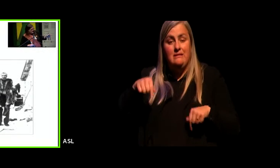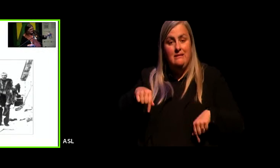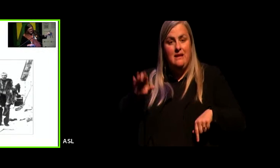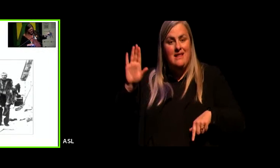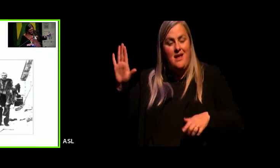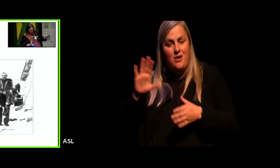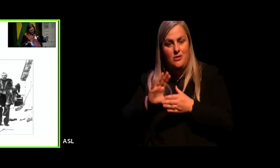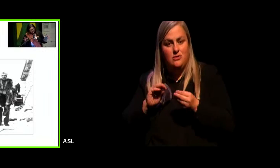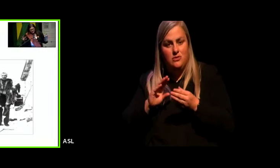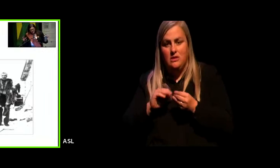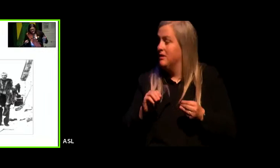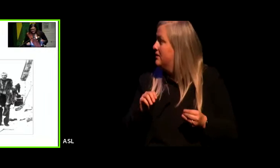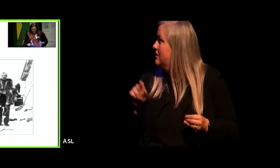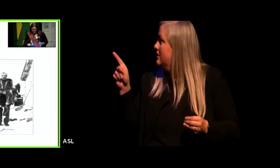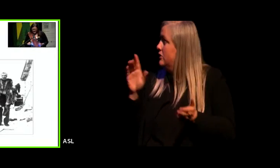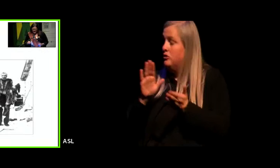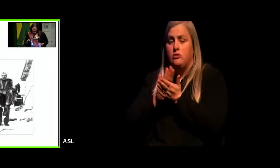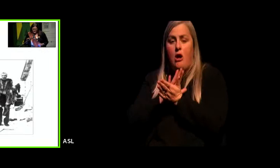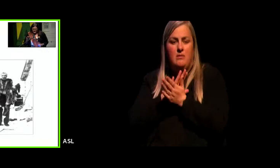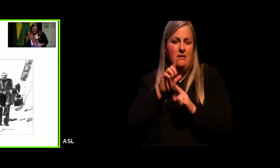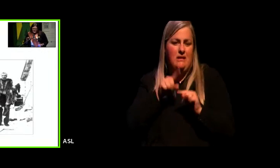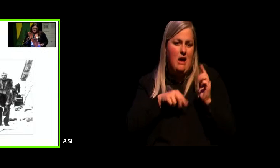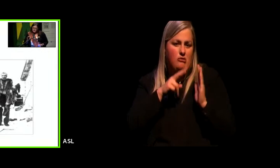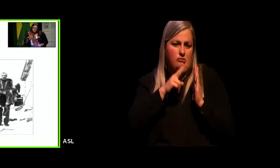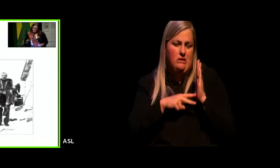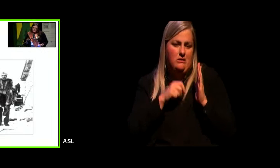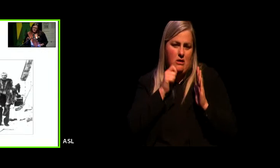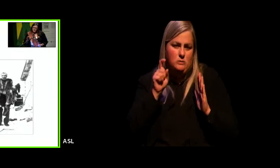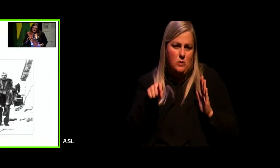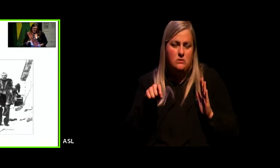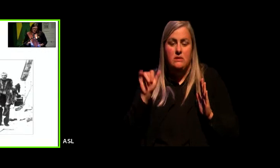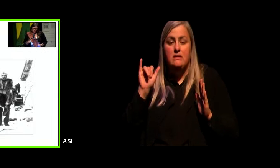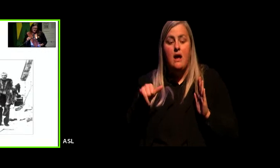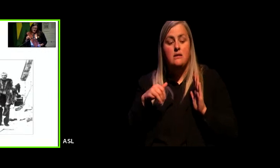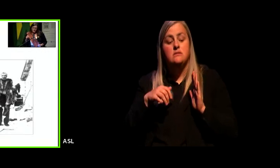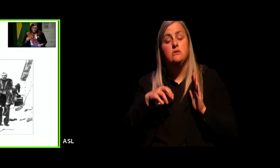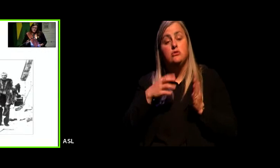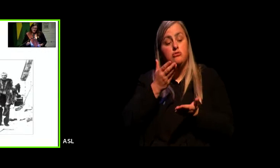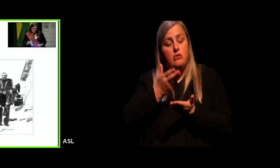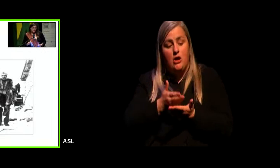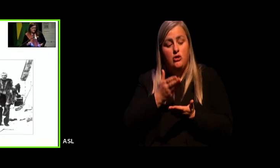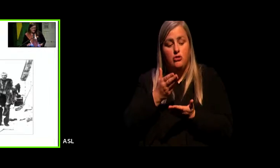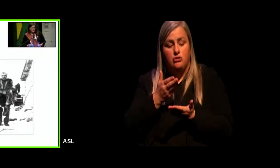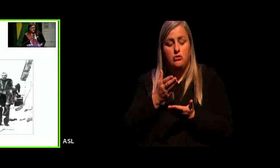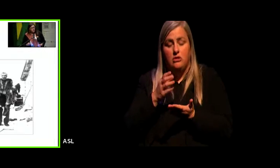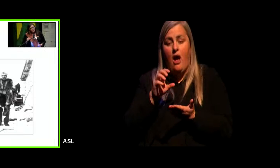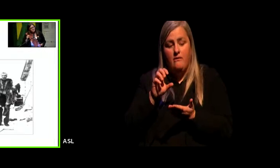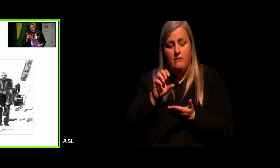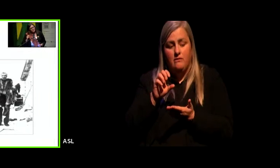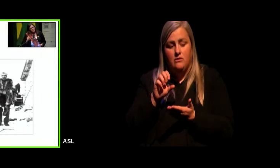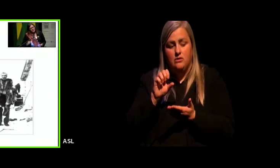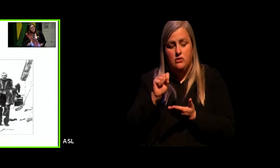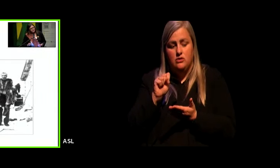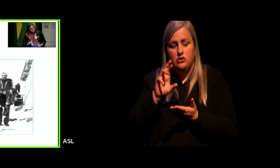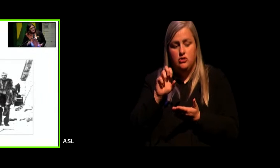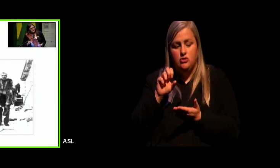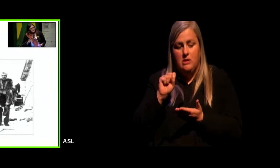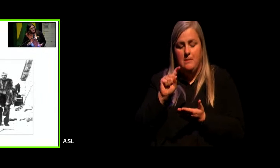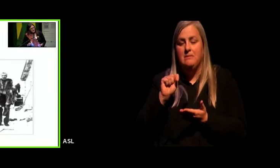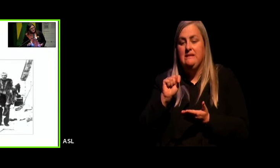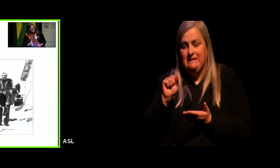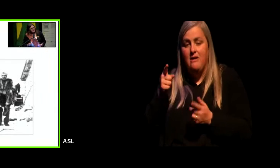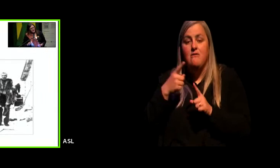you see here, you can't read the document, you're not meant to, but it is the script record of my 3 times great-grandmother who was from the Papas